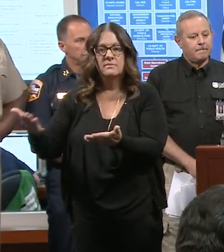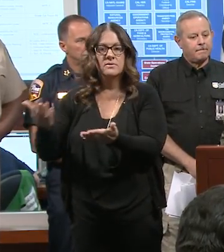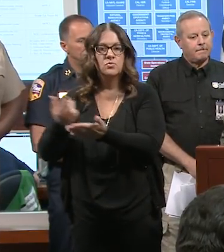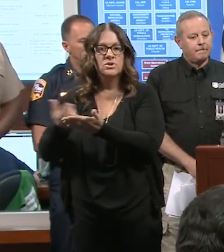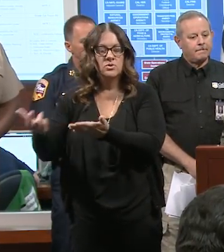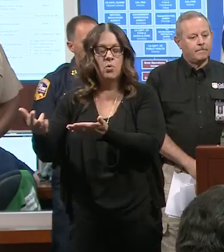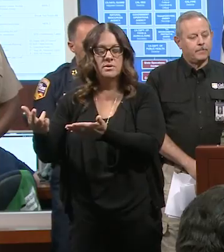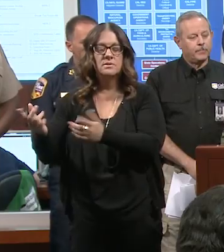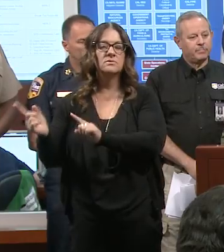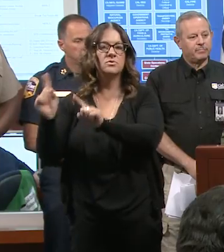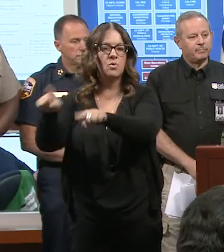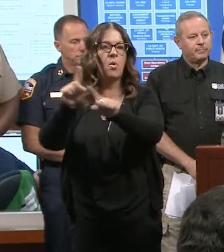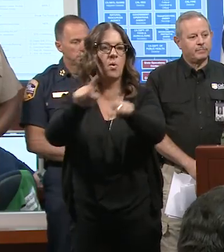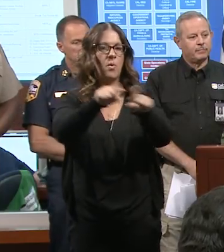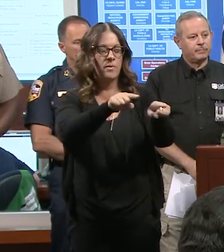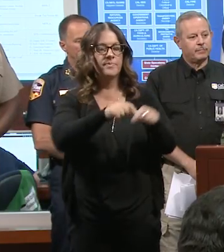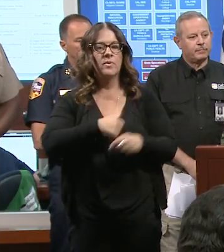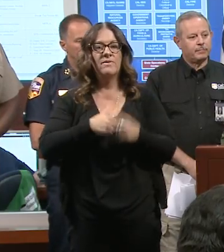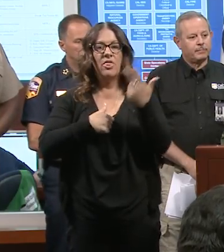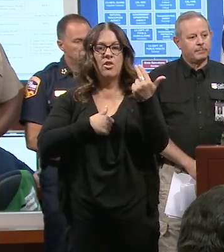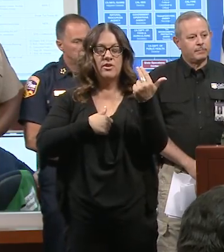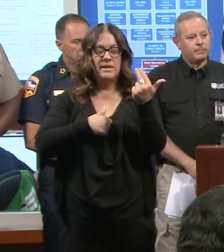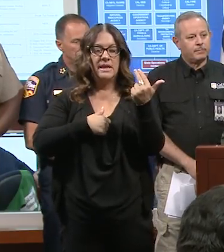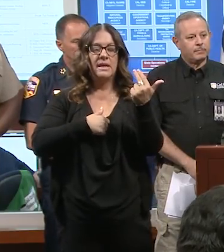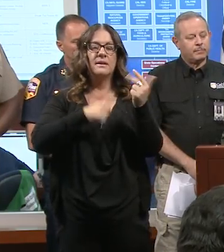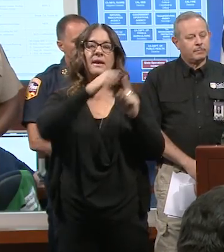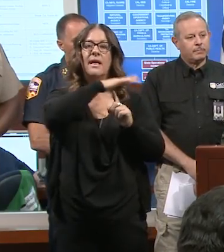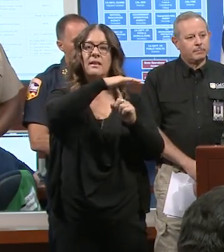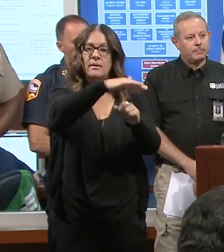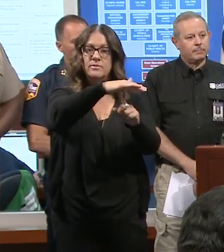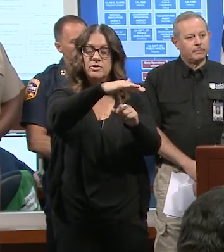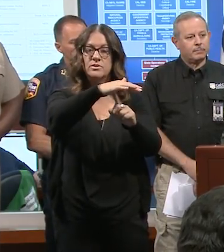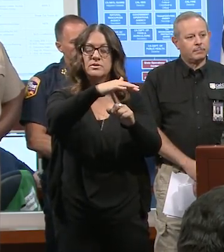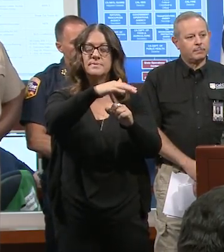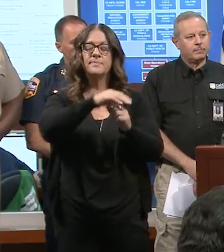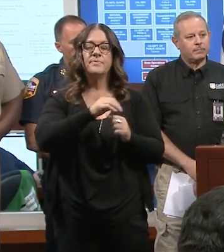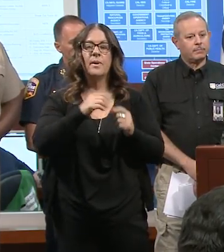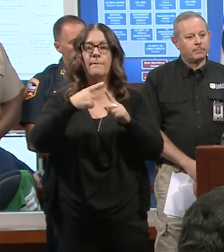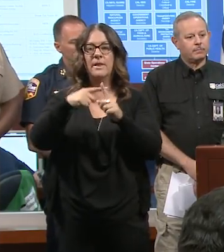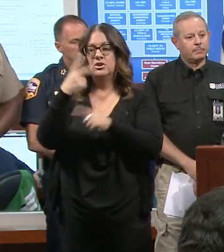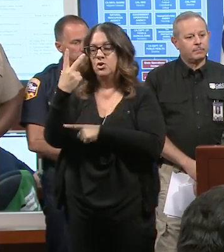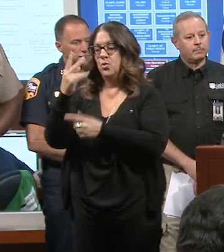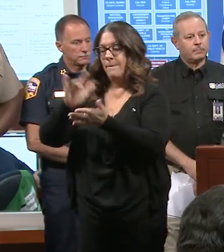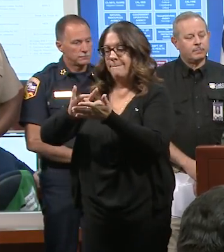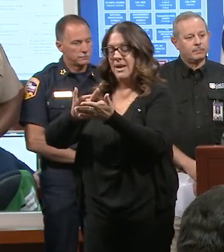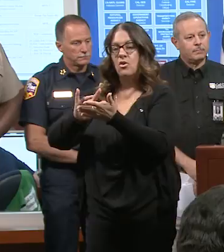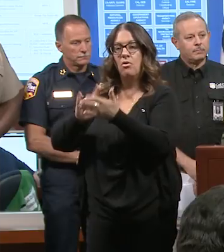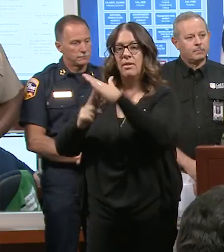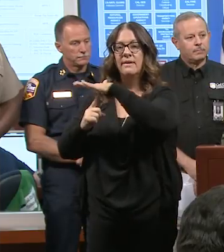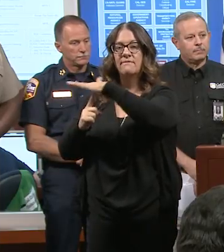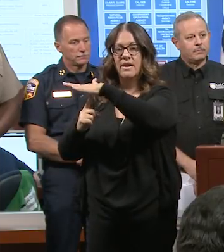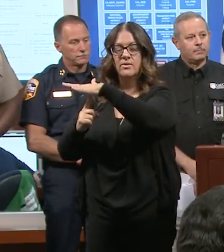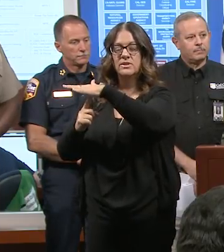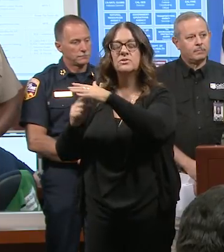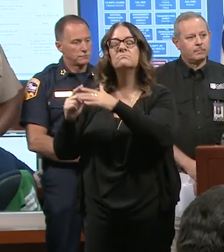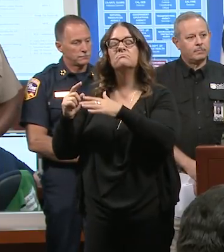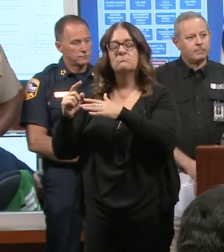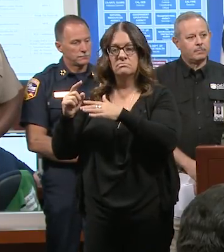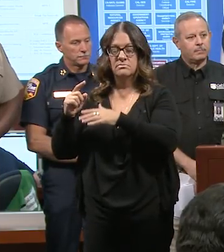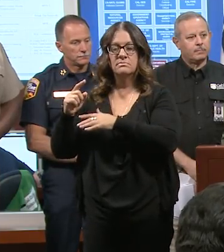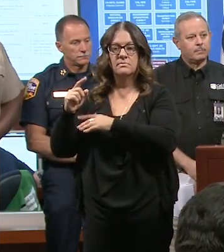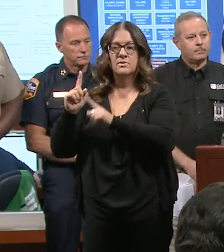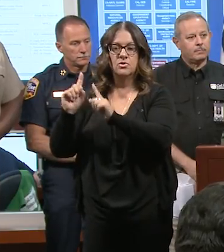We've mobilized 13 Type 1 firefighting helicopters, in addition to two medical evacuation helicopters and two light